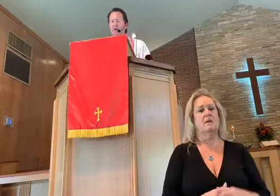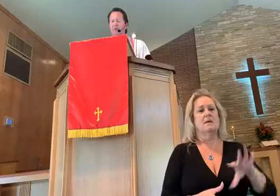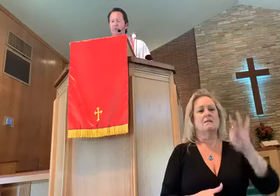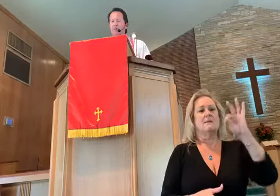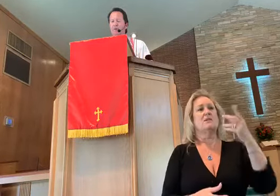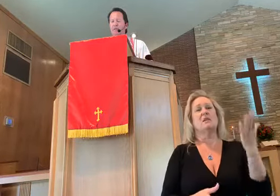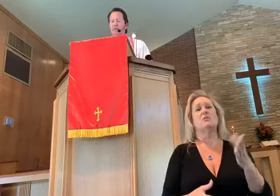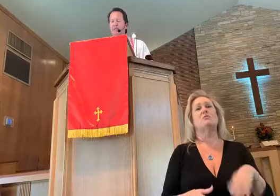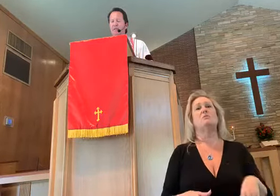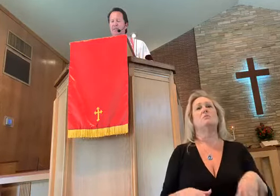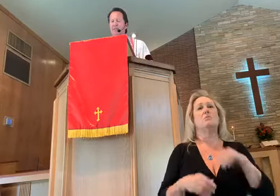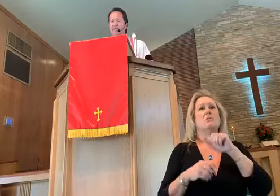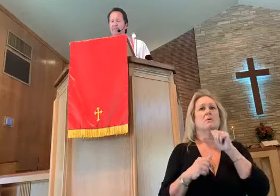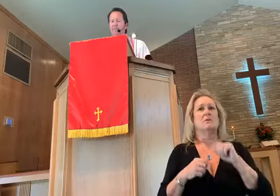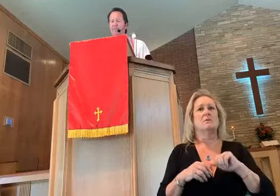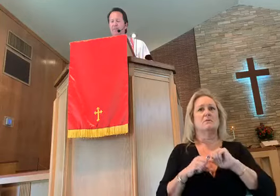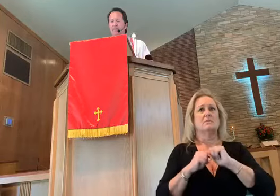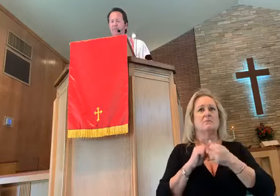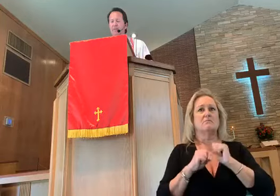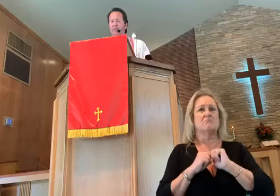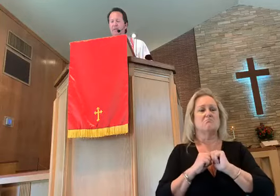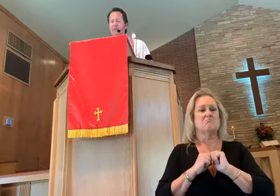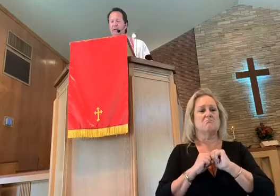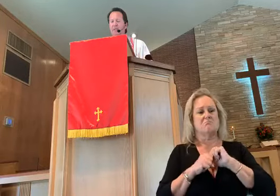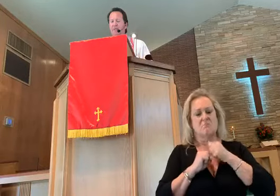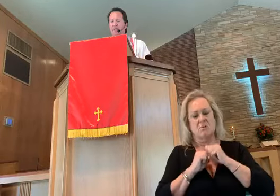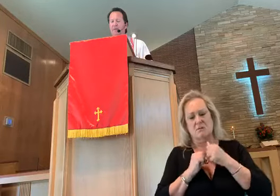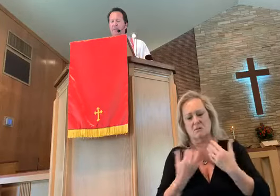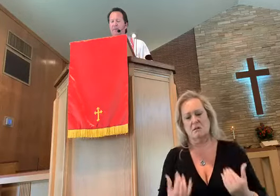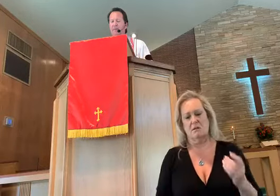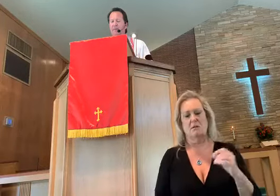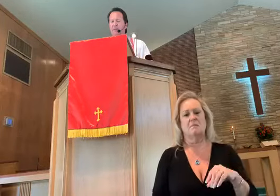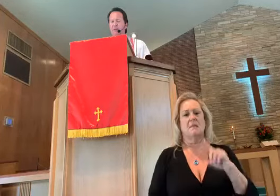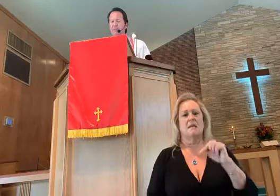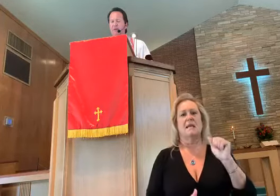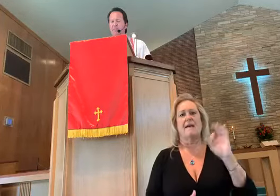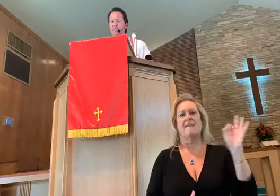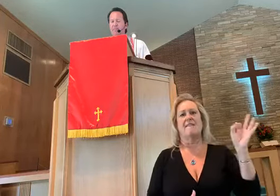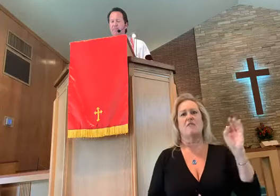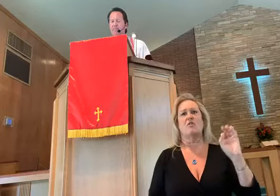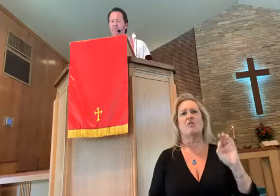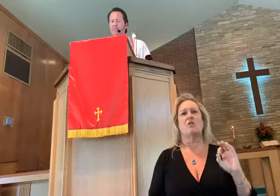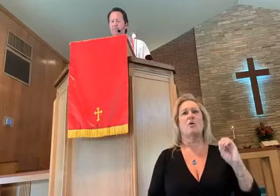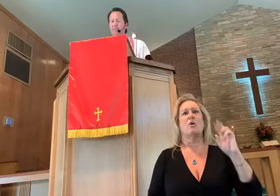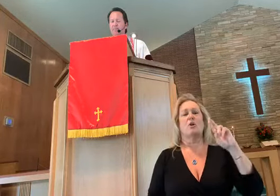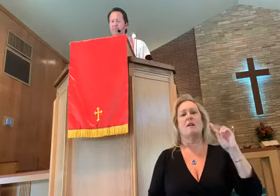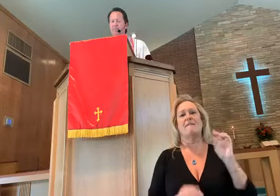especially those who mourn this day, the Gafford family especially.